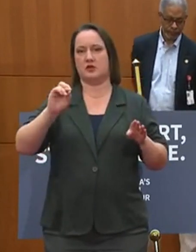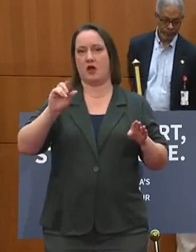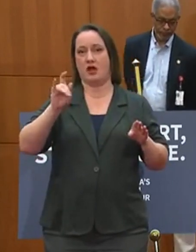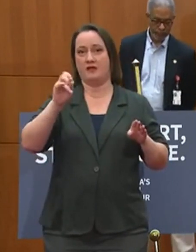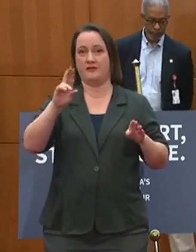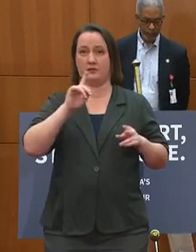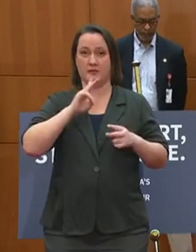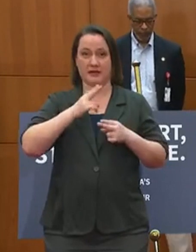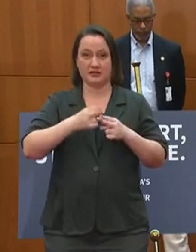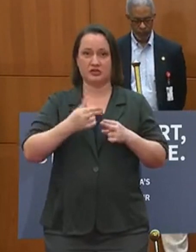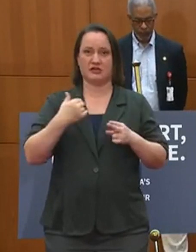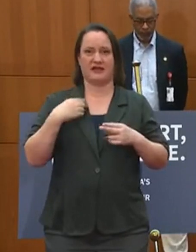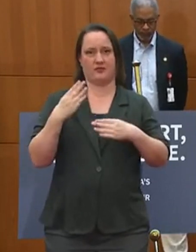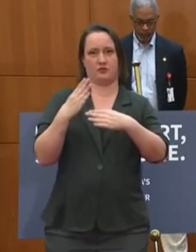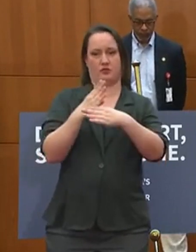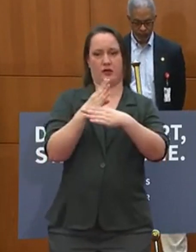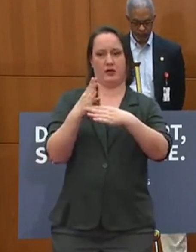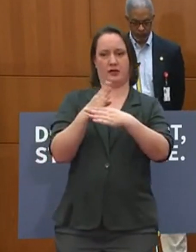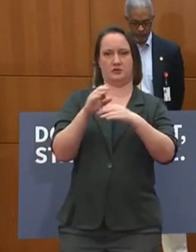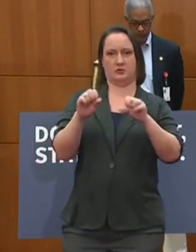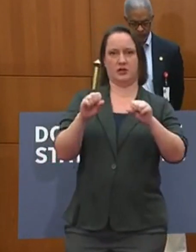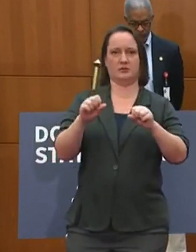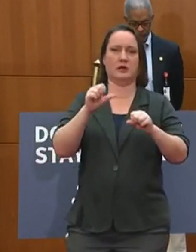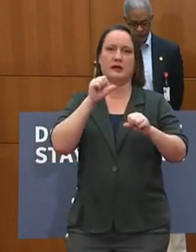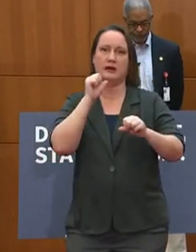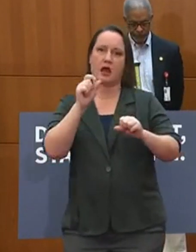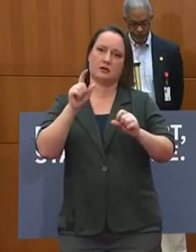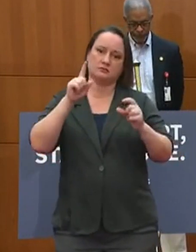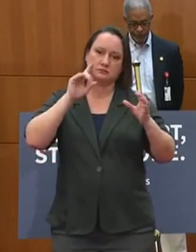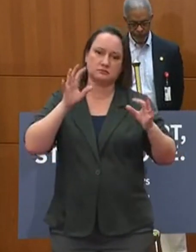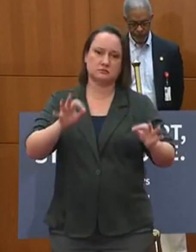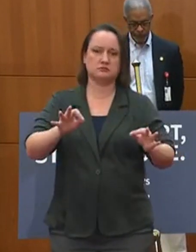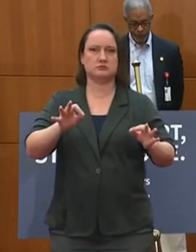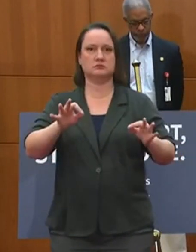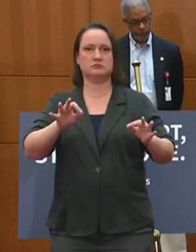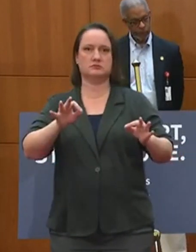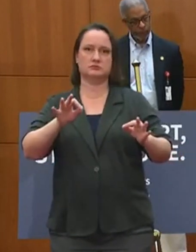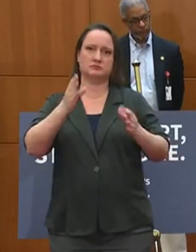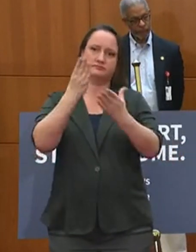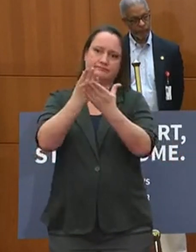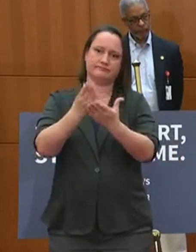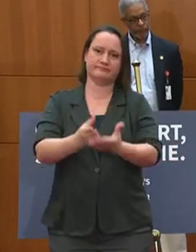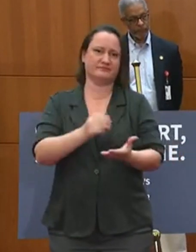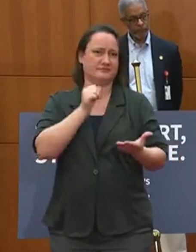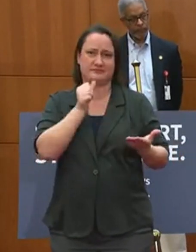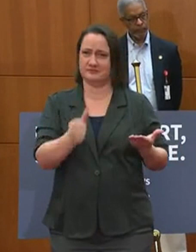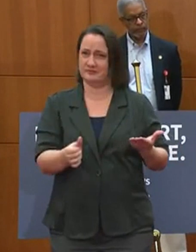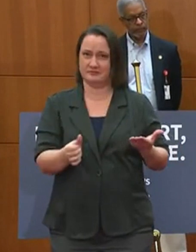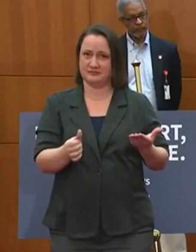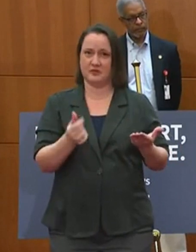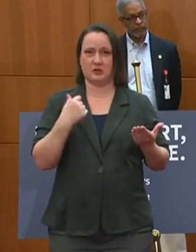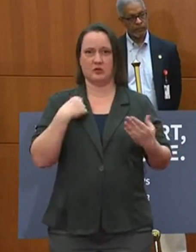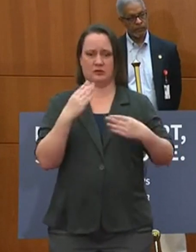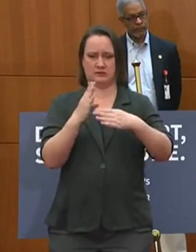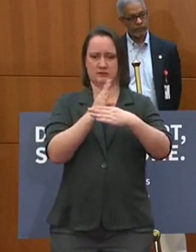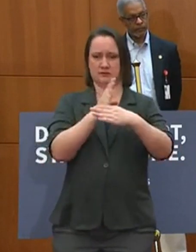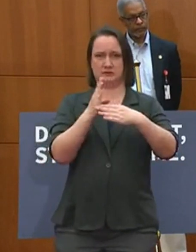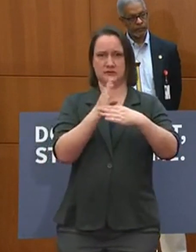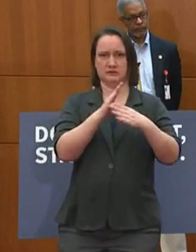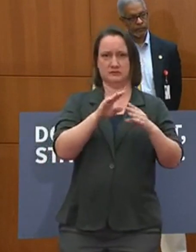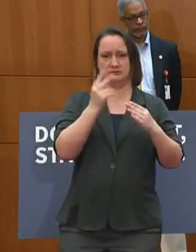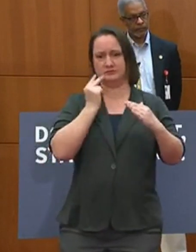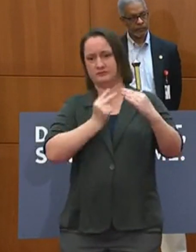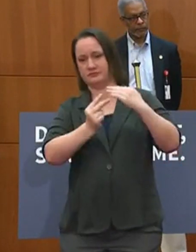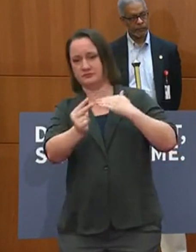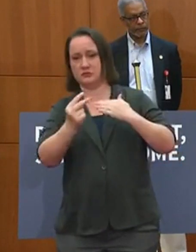of possibilities, they're not a crystal ball by any means. We are working with the